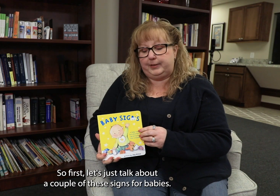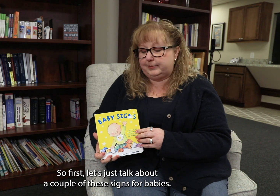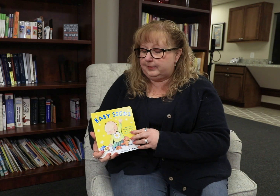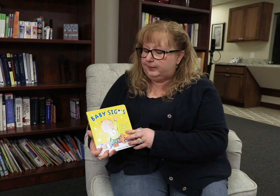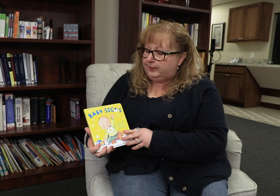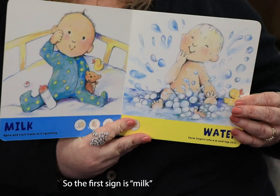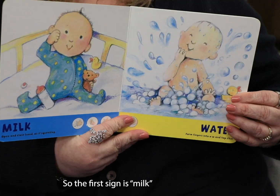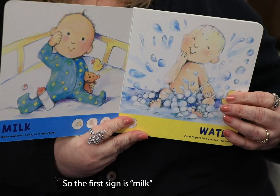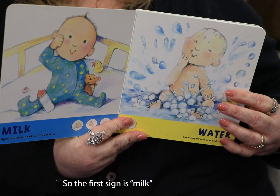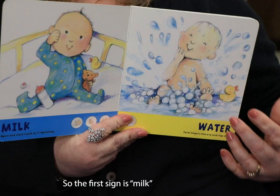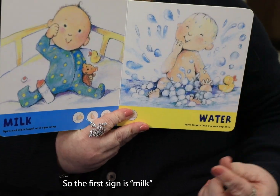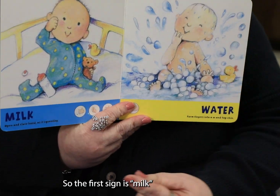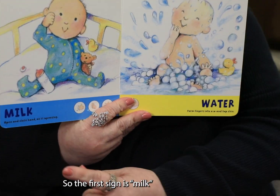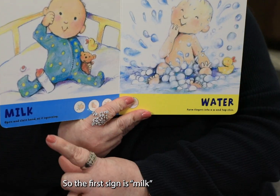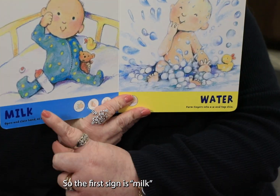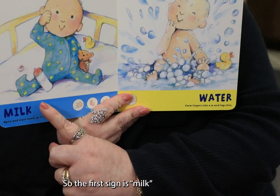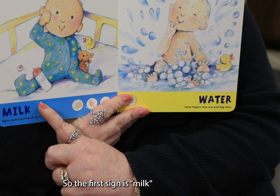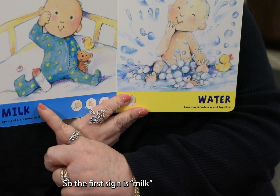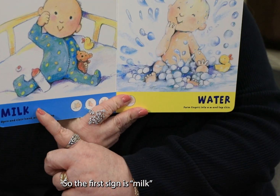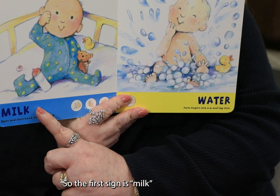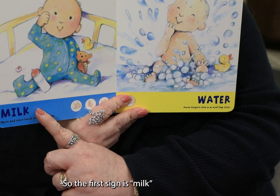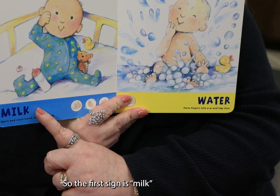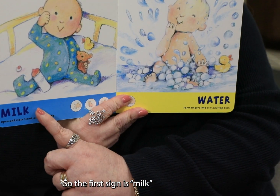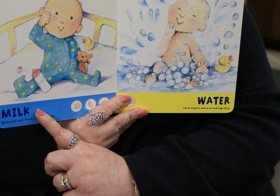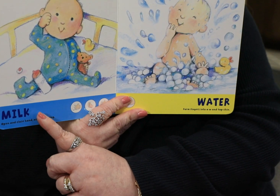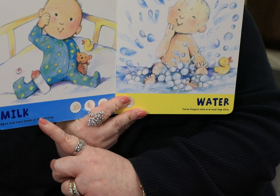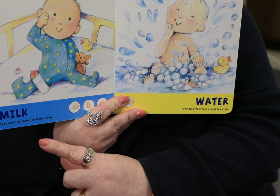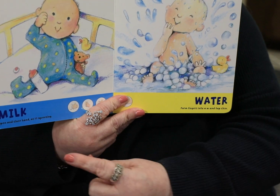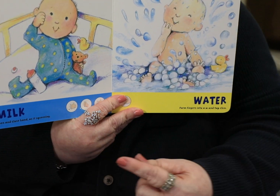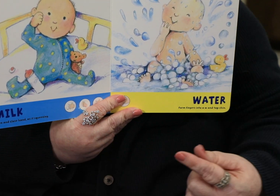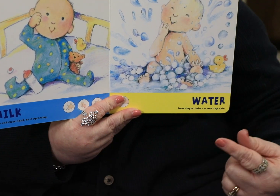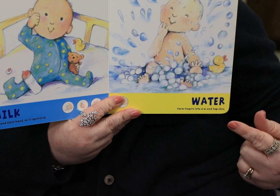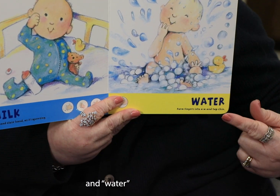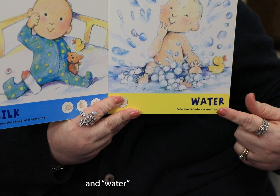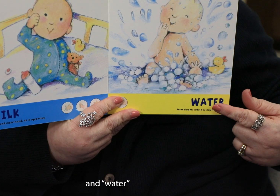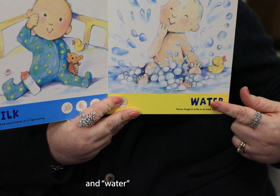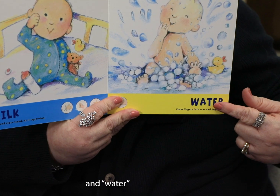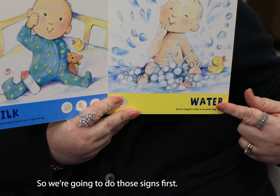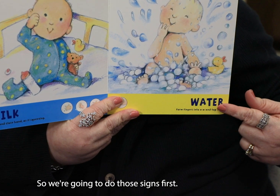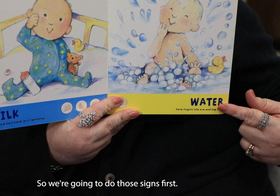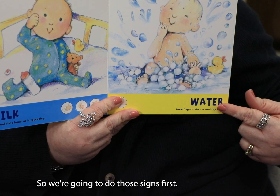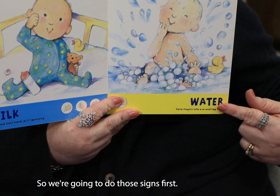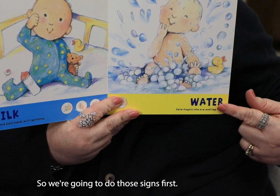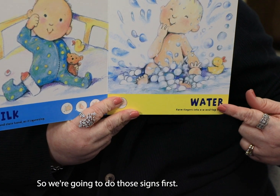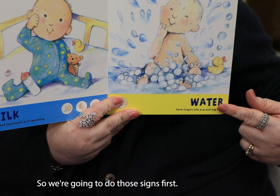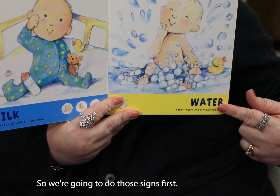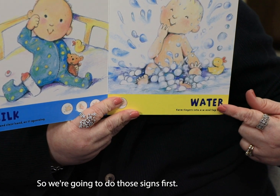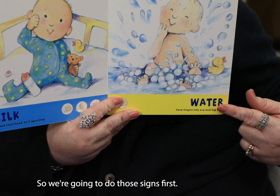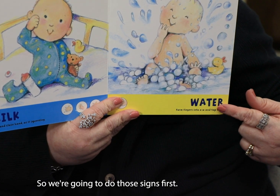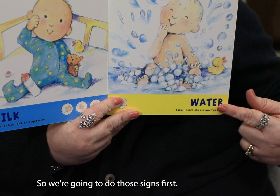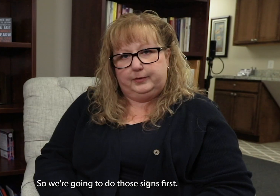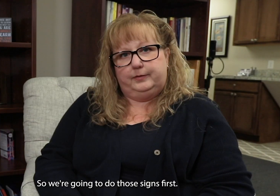babies. So the first sign is milk and water. So we're going to do those signs first.